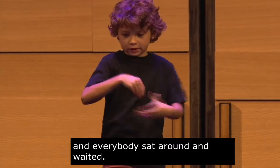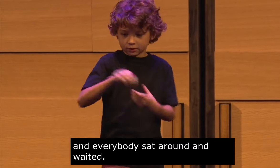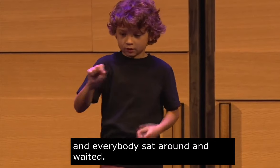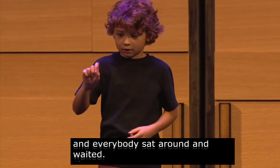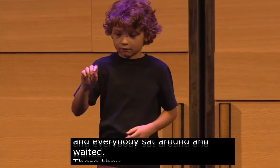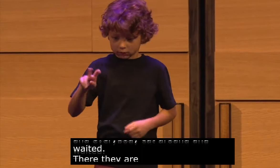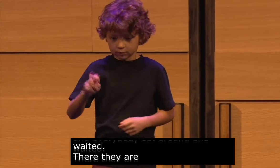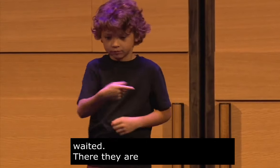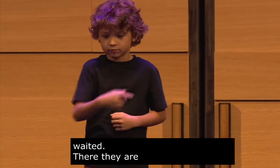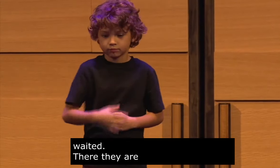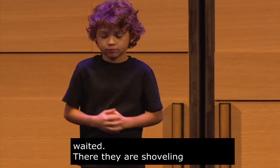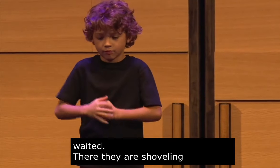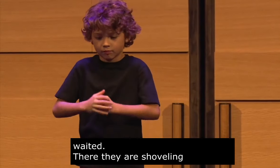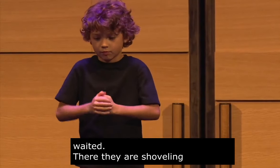There they are, shoveling him into the oven.